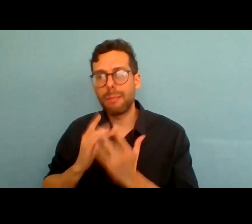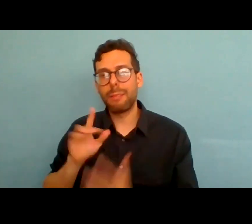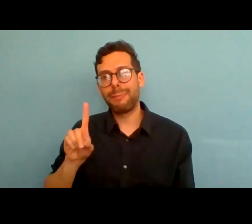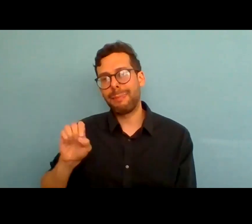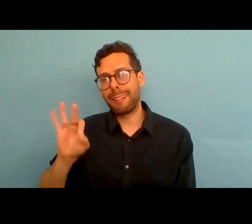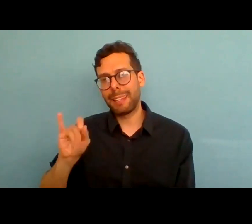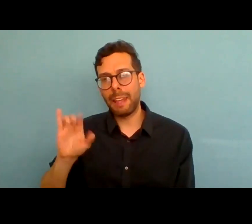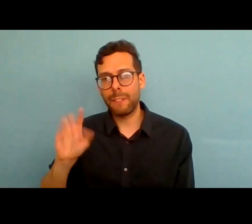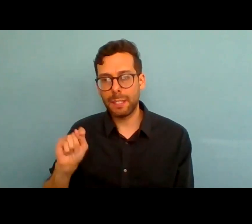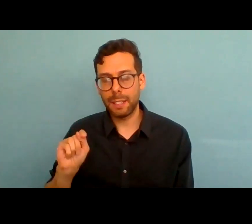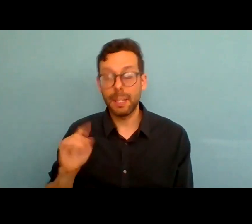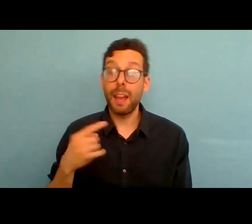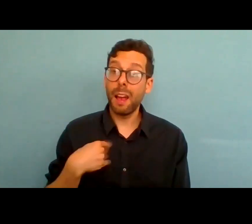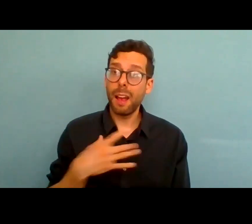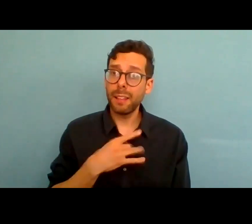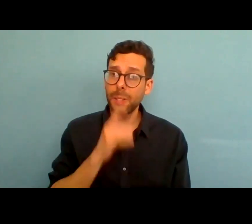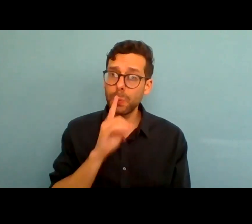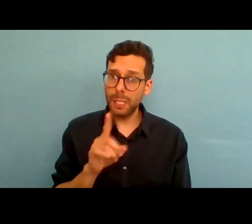really hone in on that because